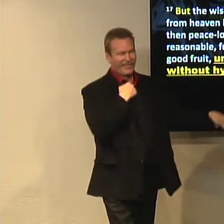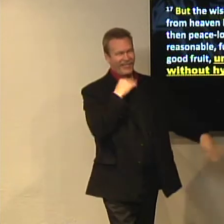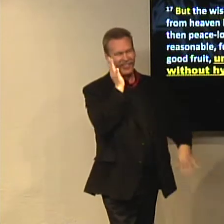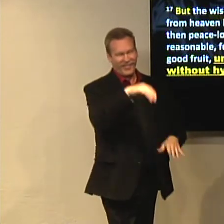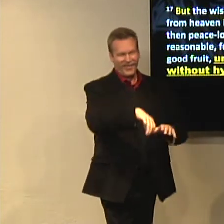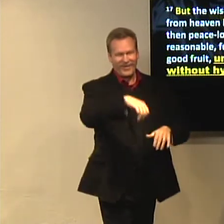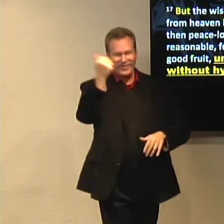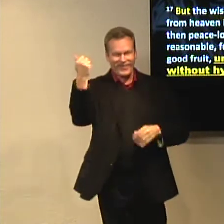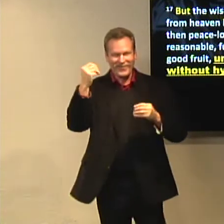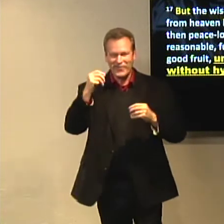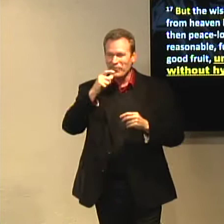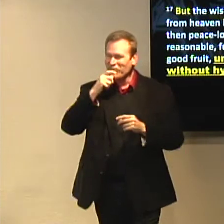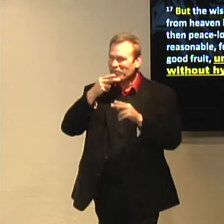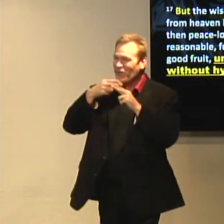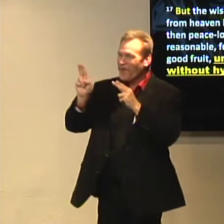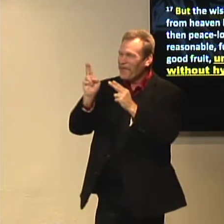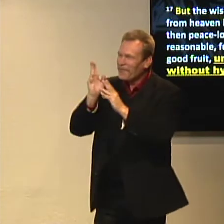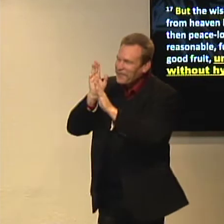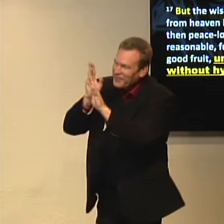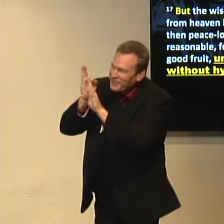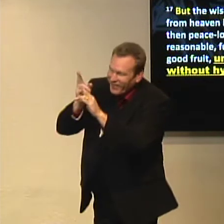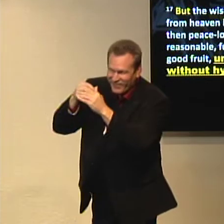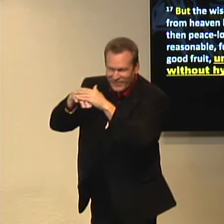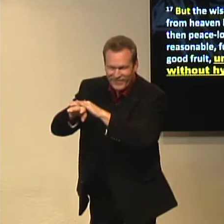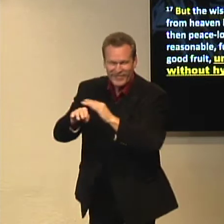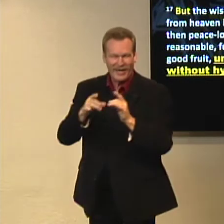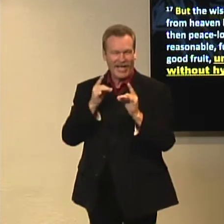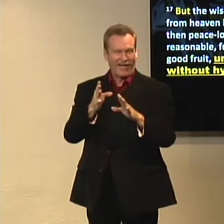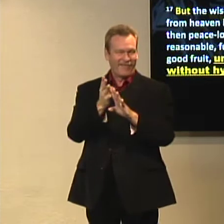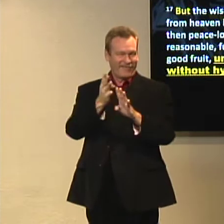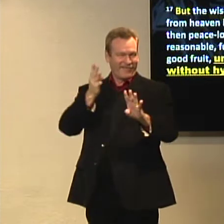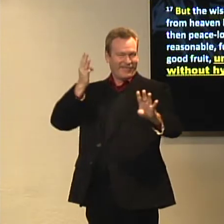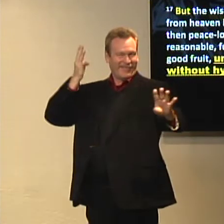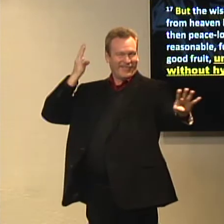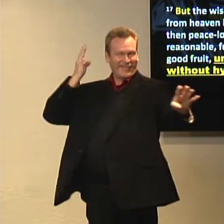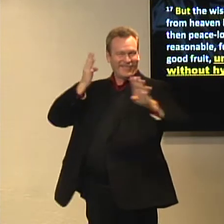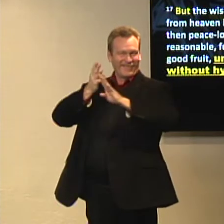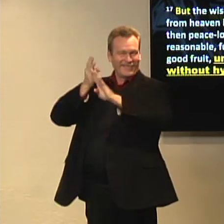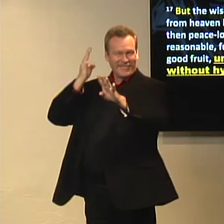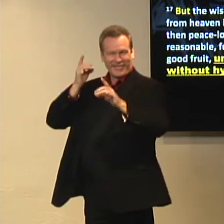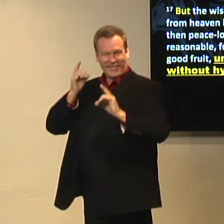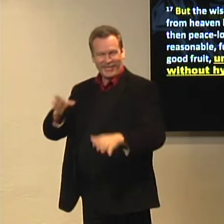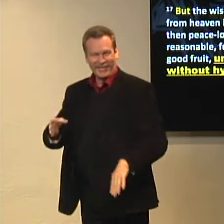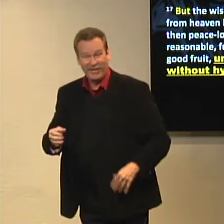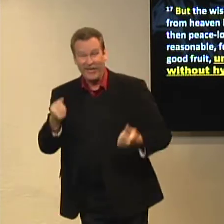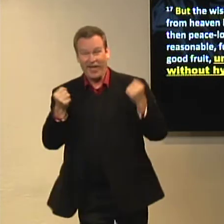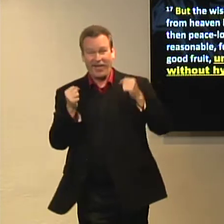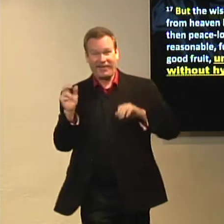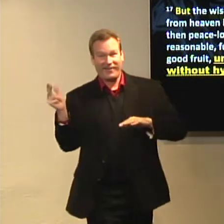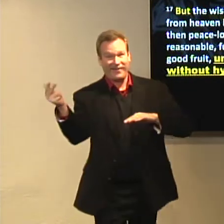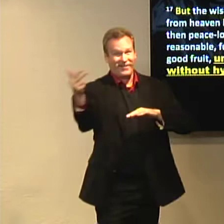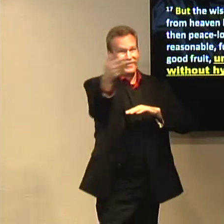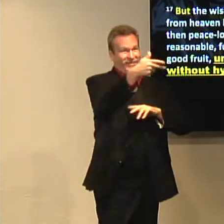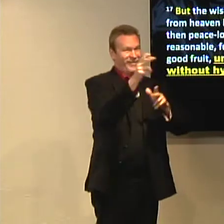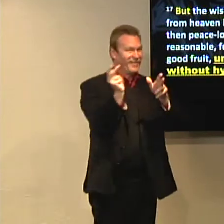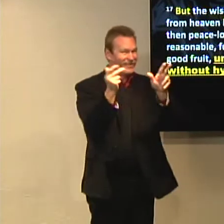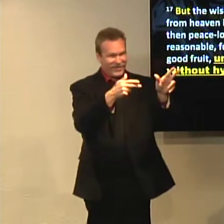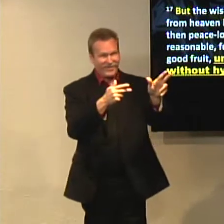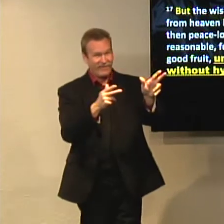I'm not going to stand in that line. So I'll go out to someplace where there's a shorter line. to get into that, because I hate long lines. Or